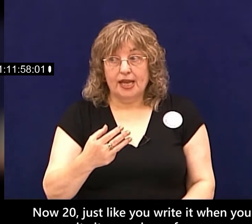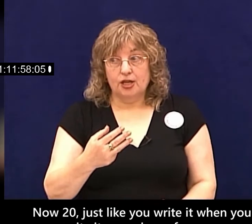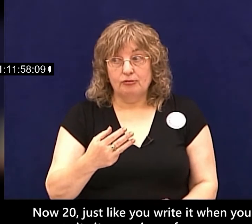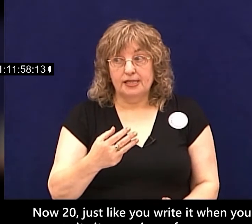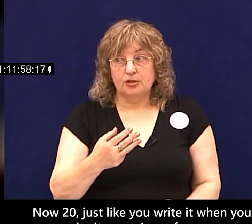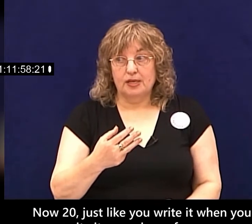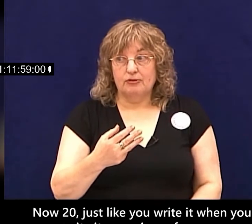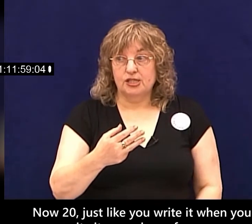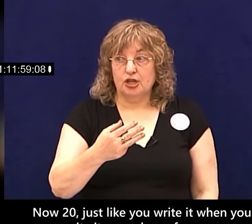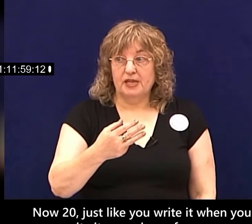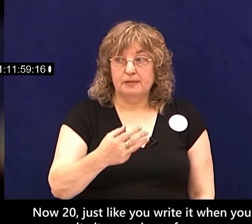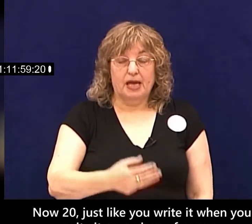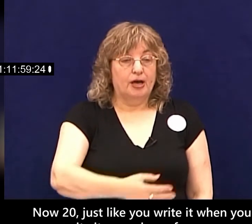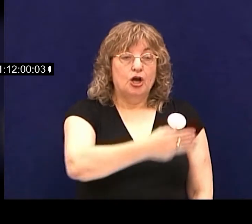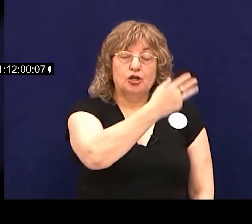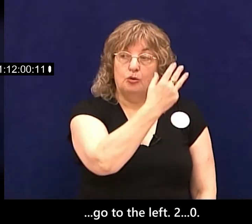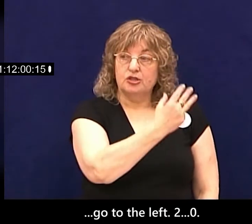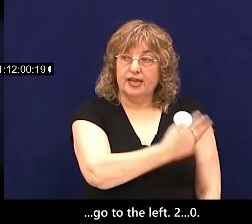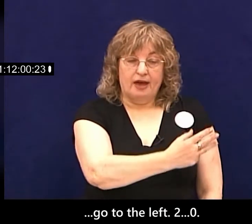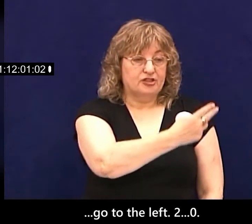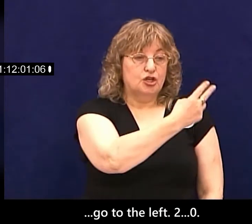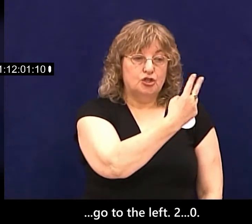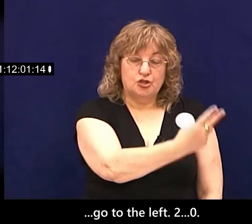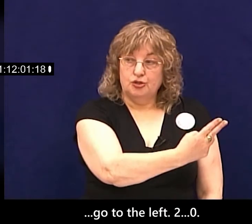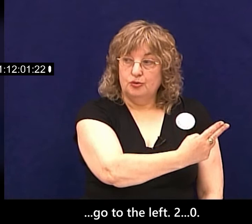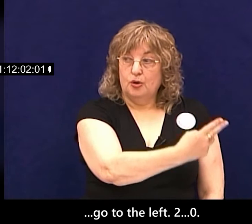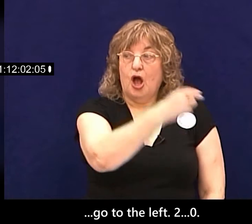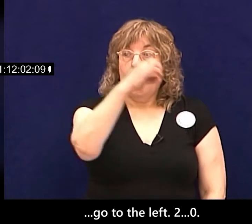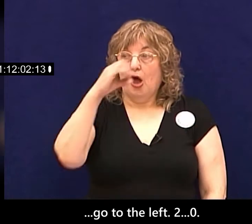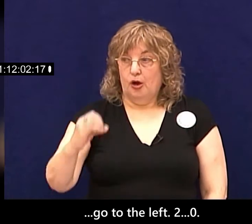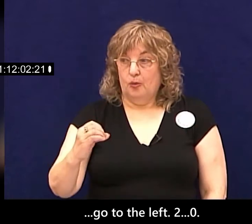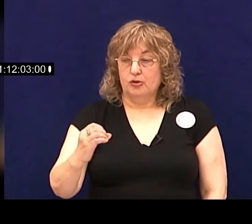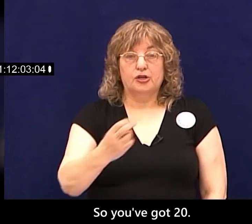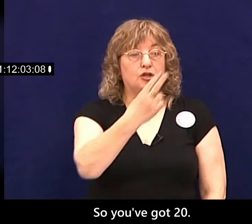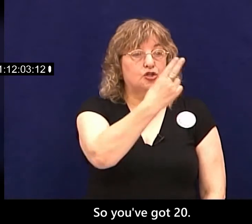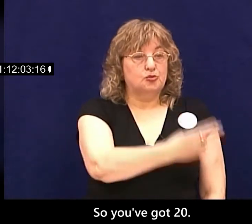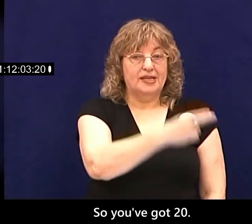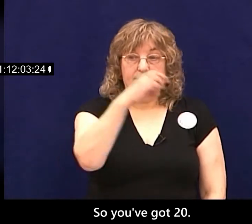you write it when you write it on a piece of paper, go to the left, 2, 0. So you've got 20,